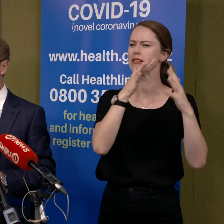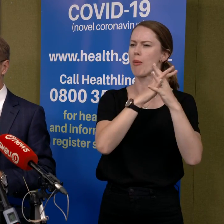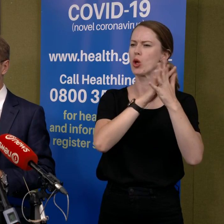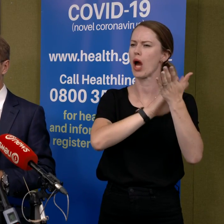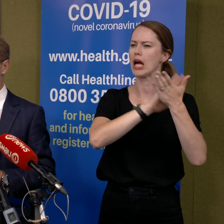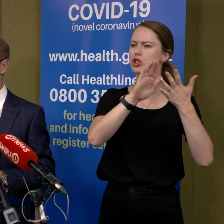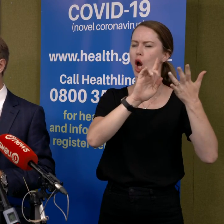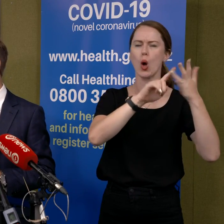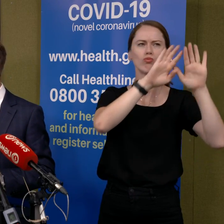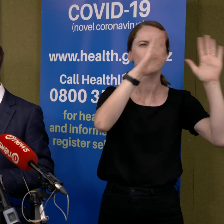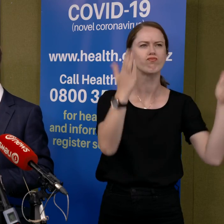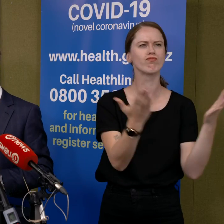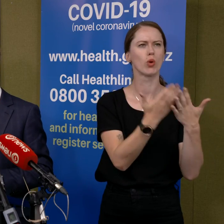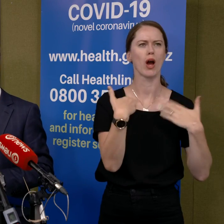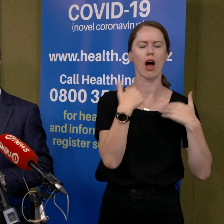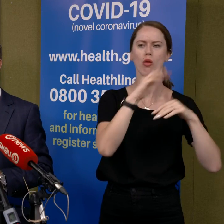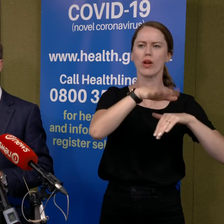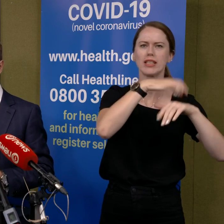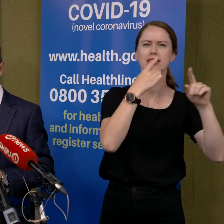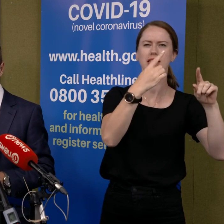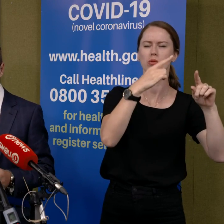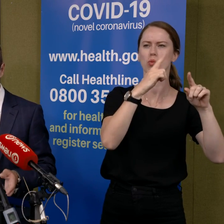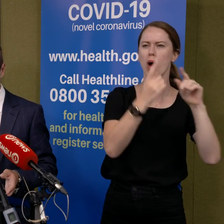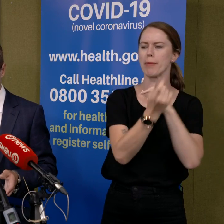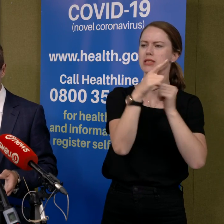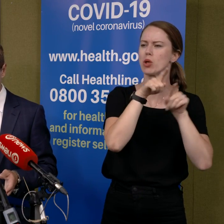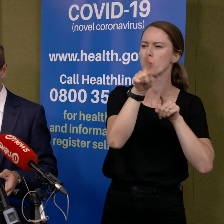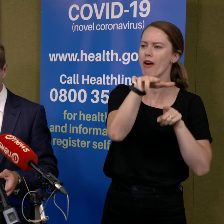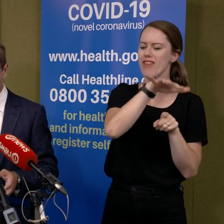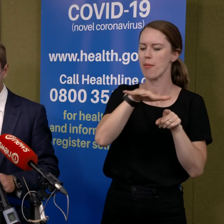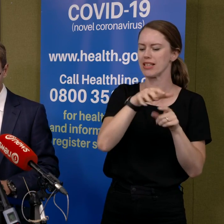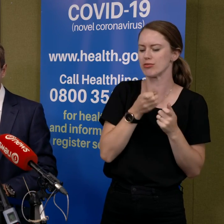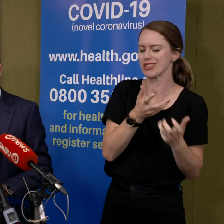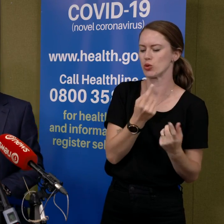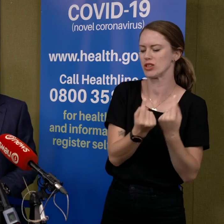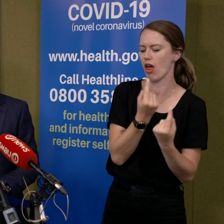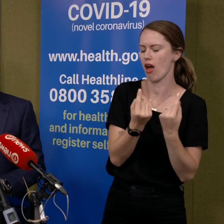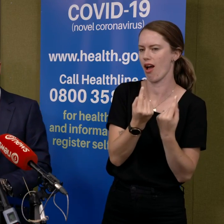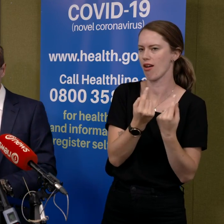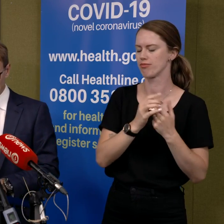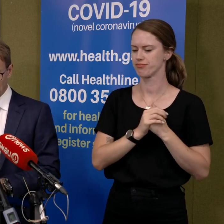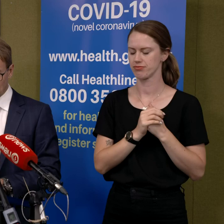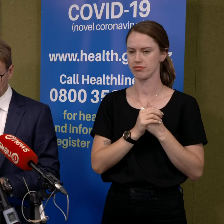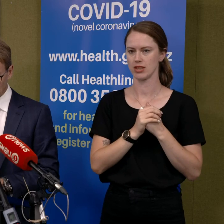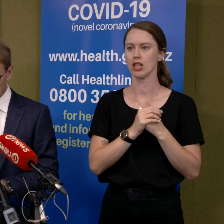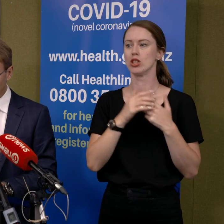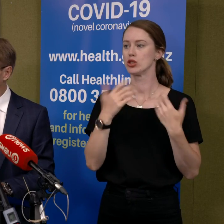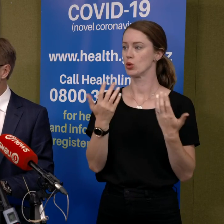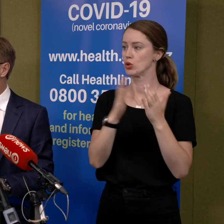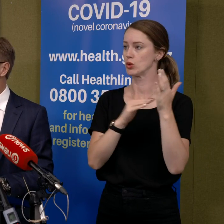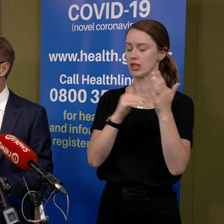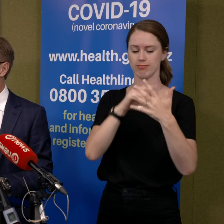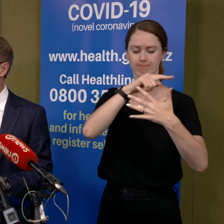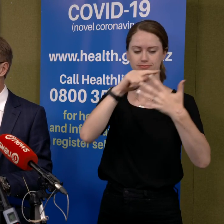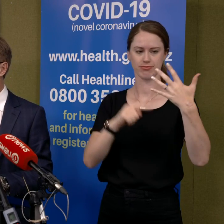about around spread primarily within families. Of the positive cases in New Zealand, one